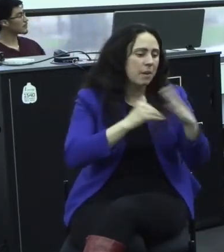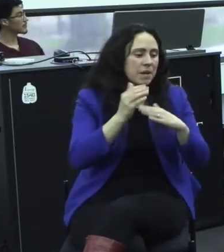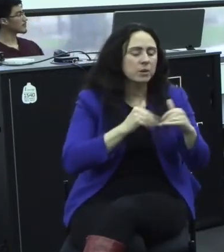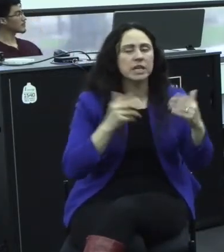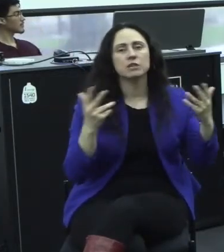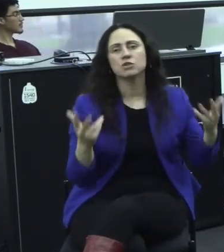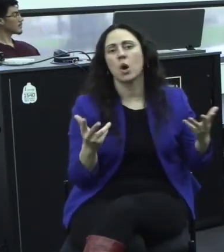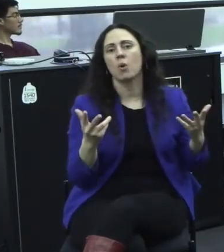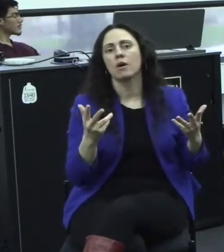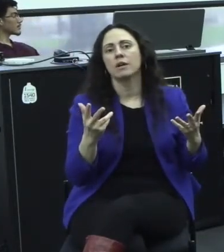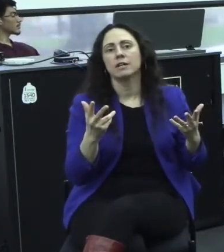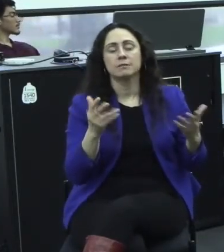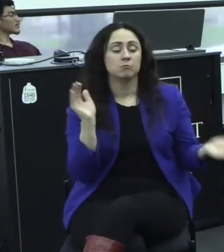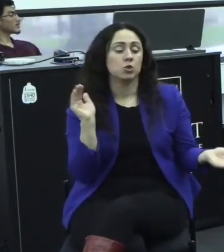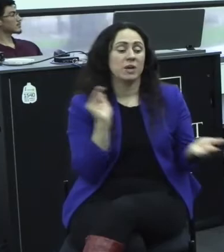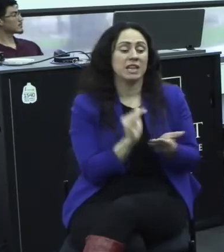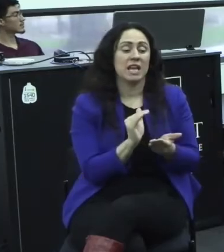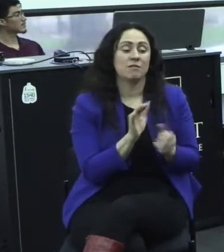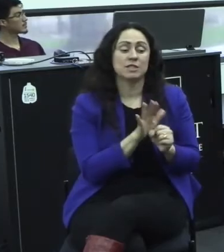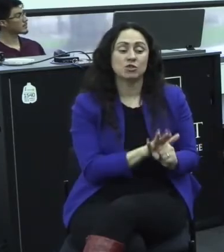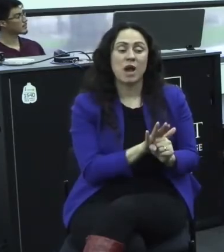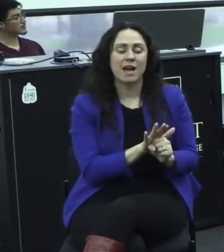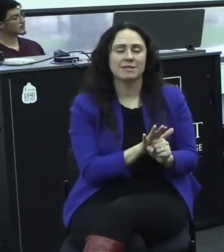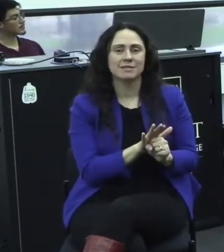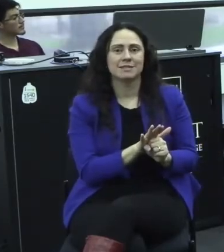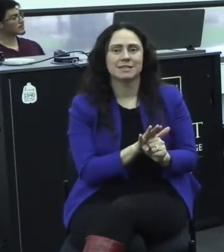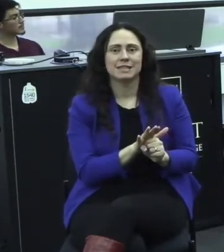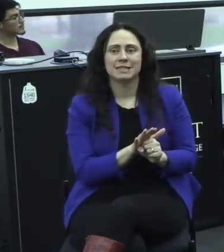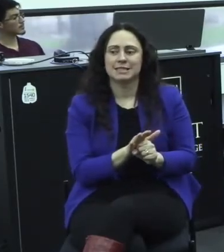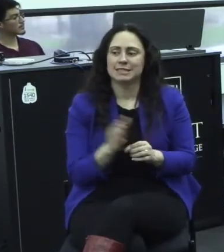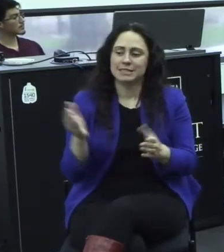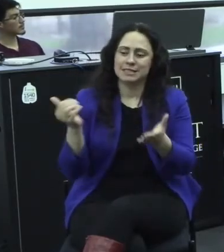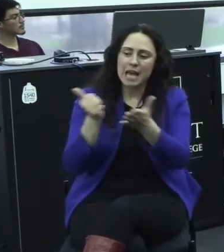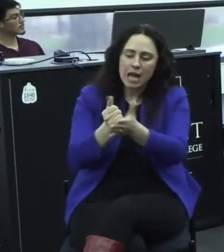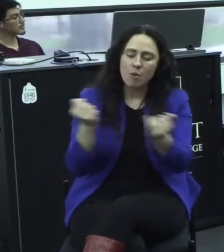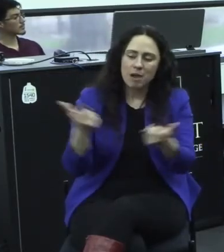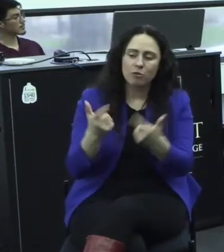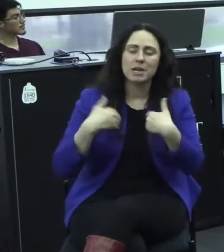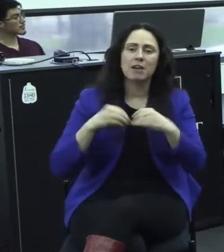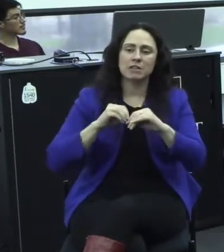So in order to relieve stress is to engage everybody, to have clear